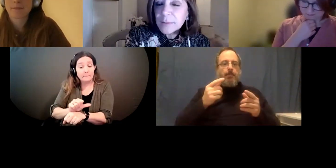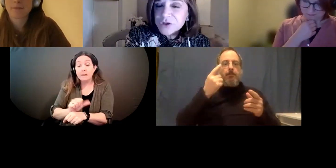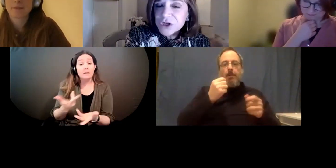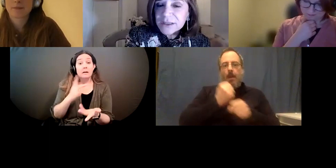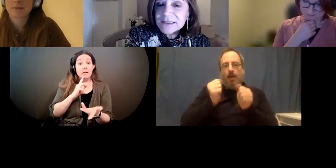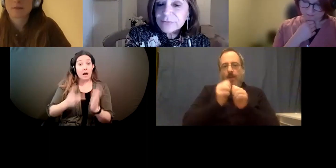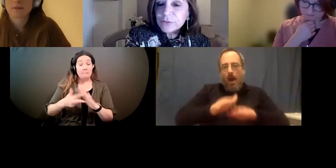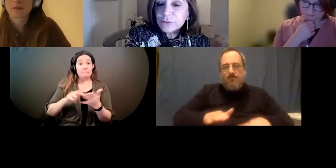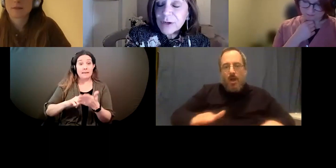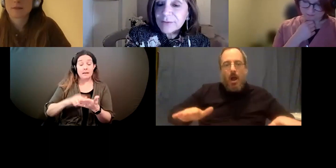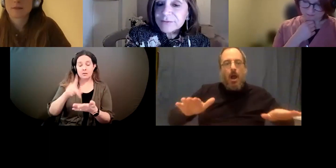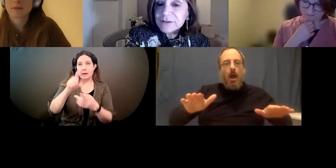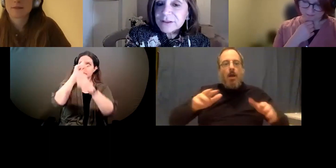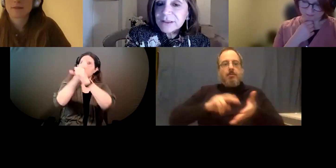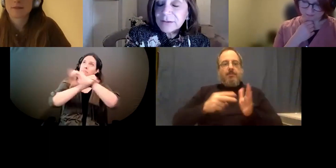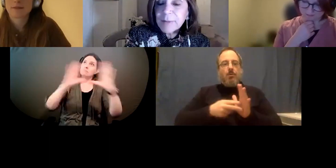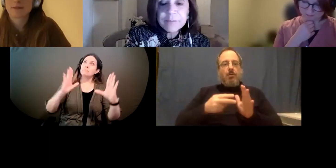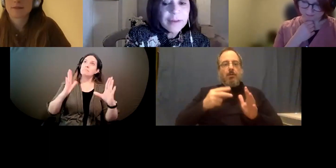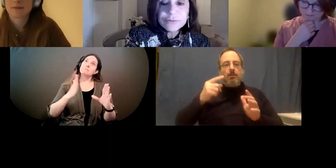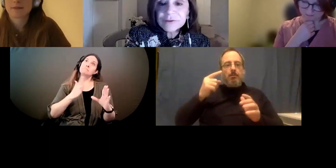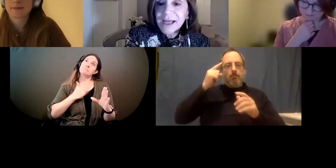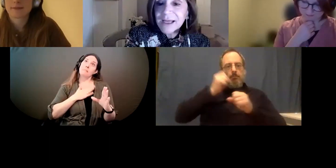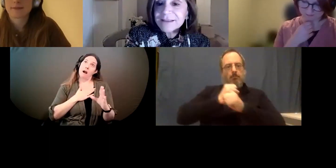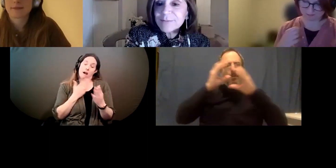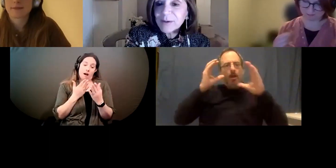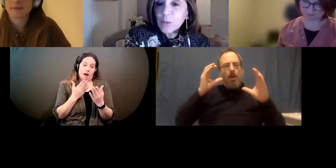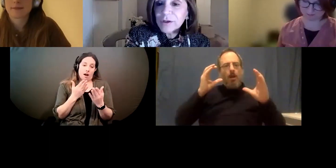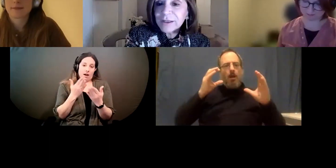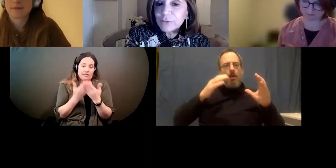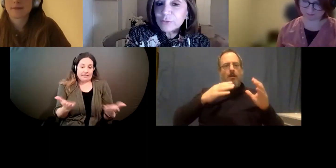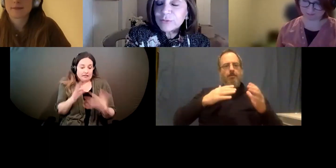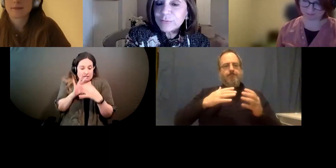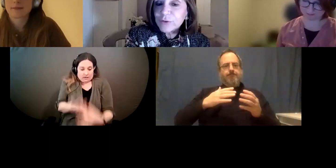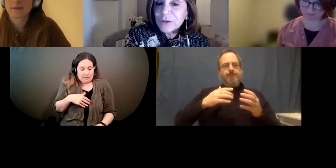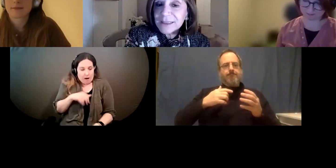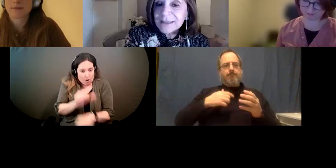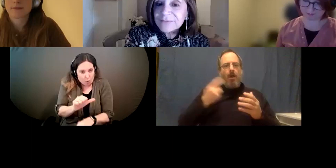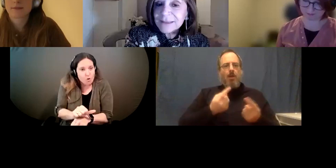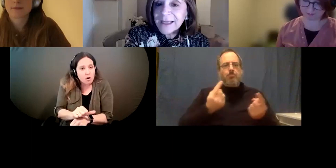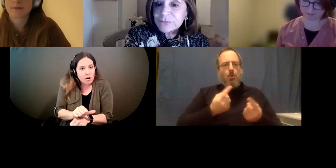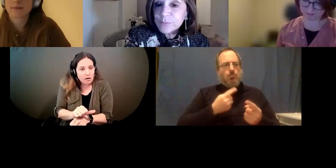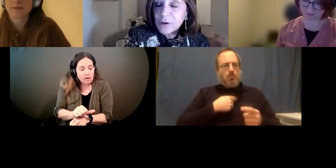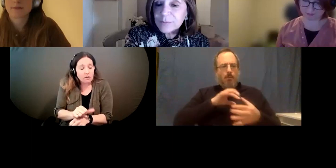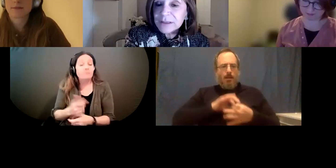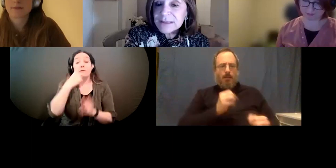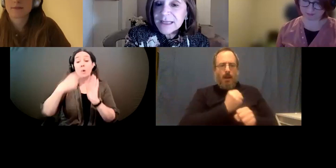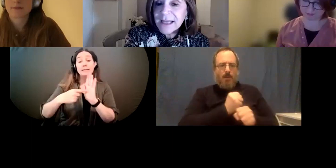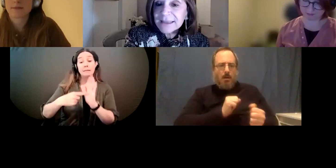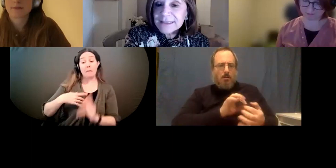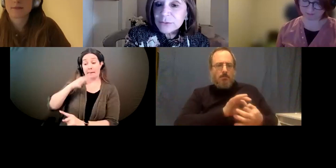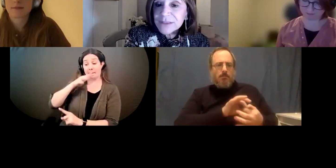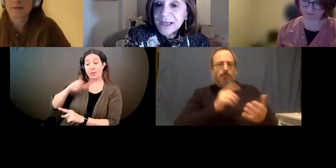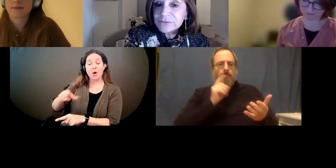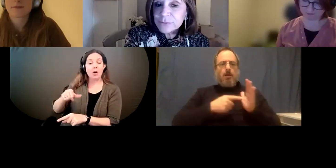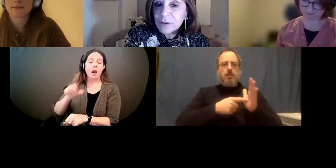the objects of your craft. My mother relaxed by walking through the fur and evening gown departments